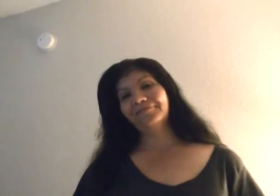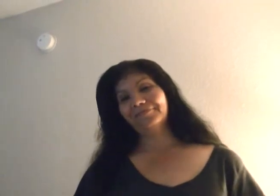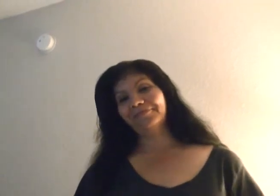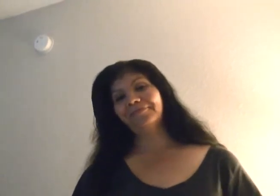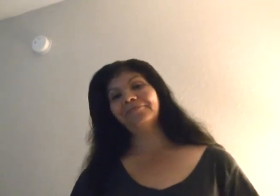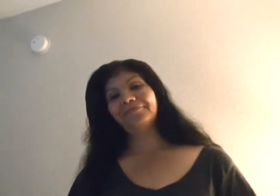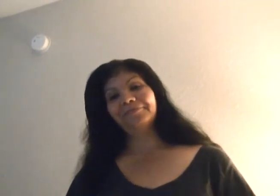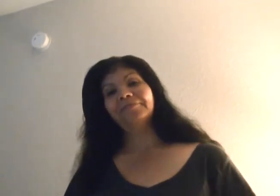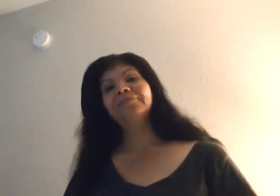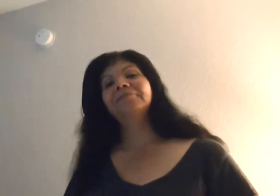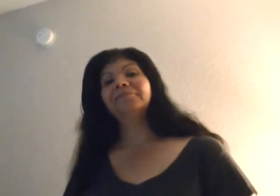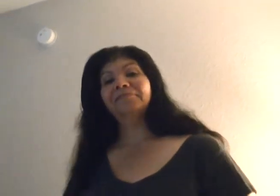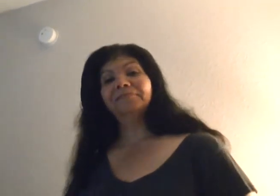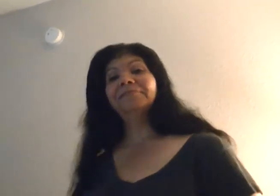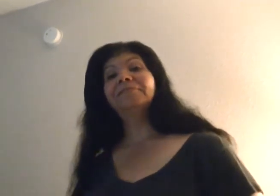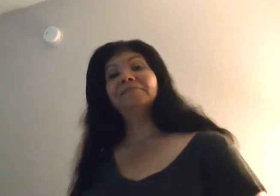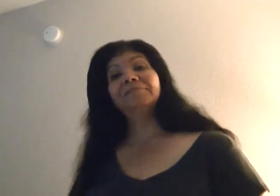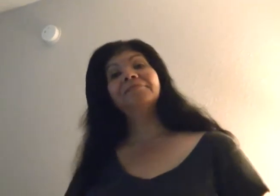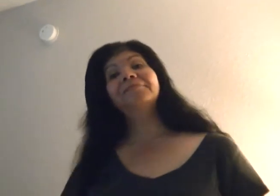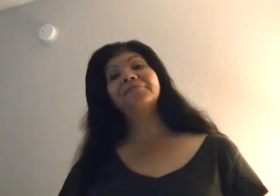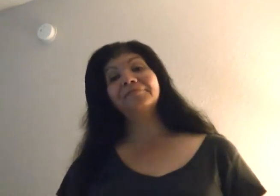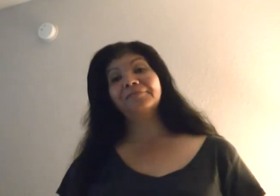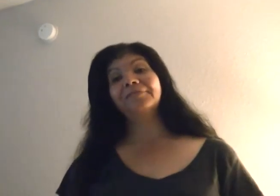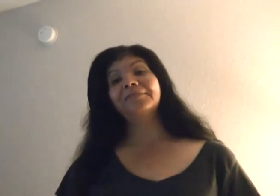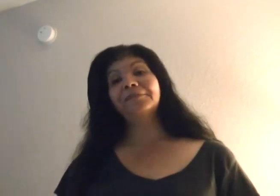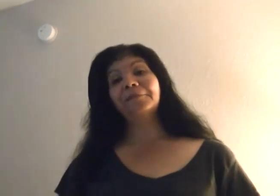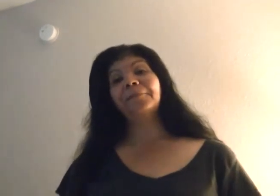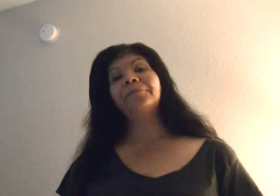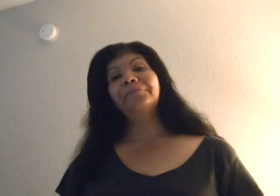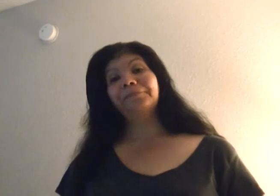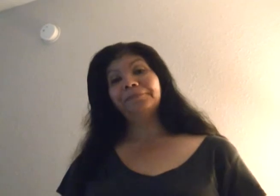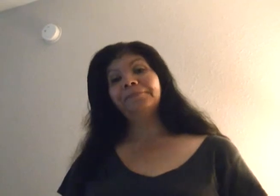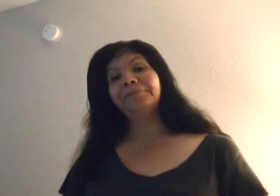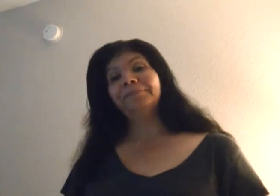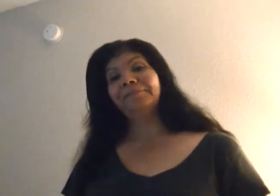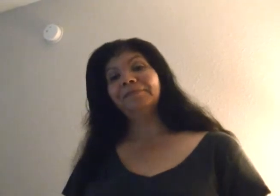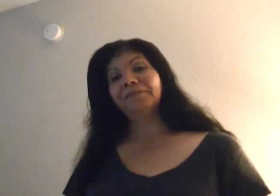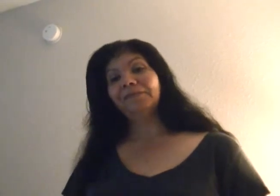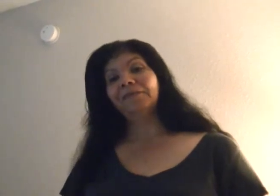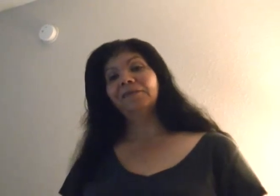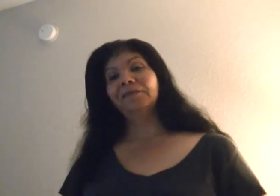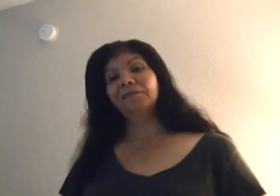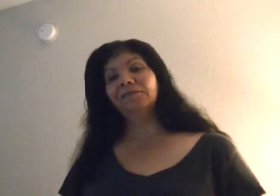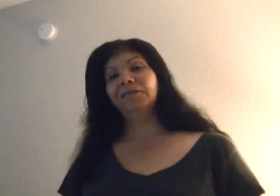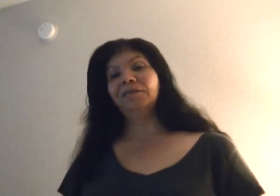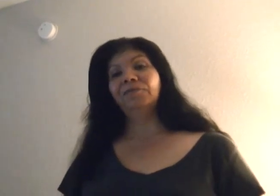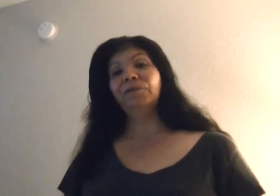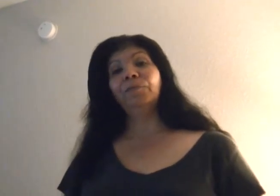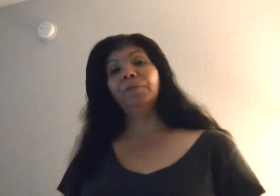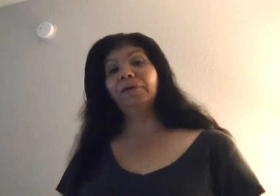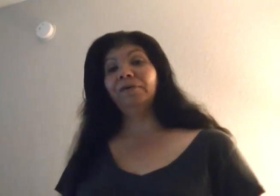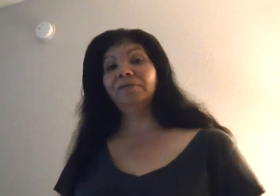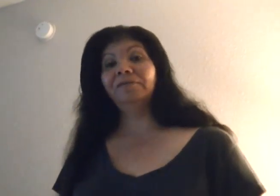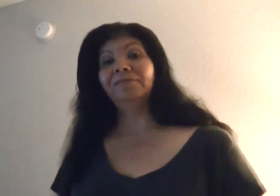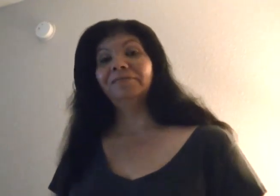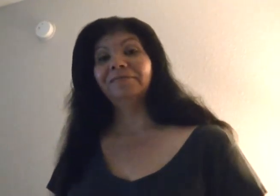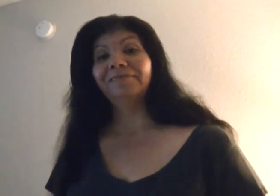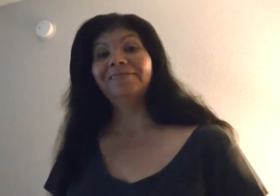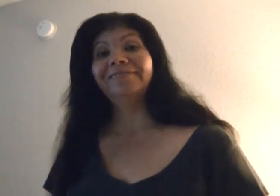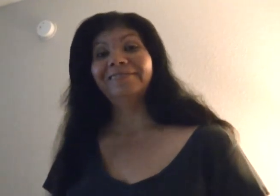and bring about all the animals and everything and bring maturity? And then here come the woman. He was getting everything prepared. That's right. He